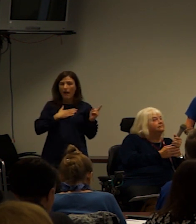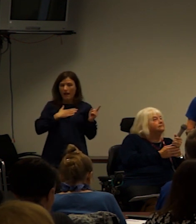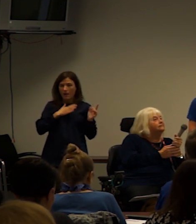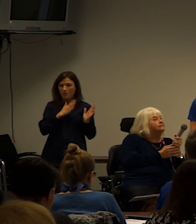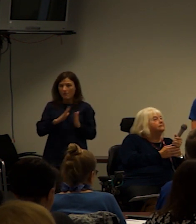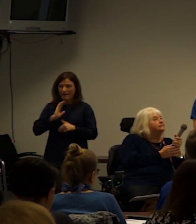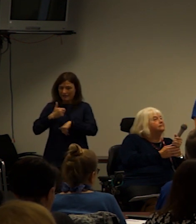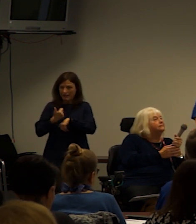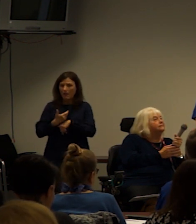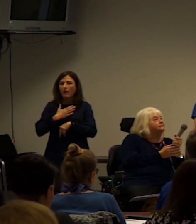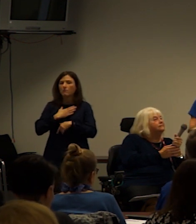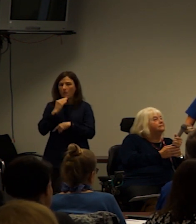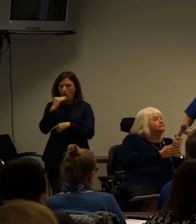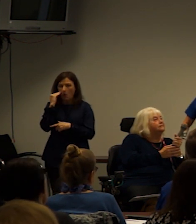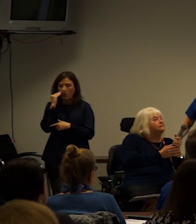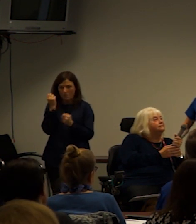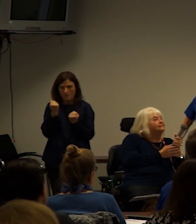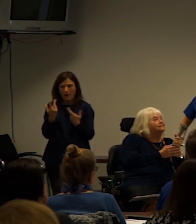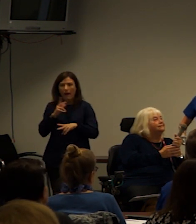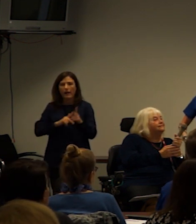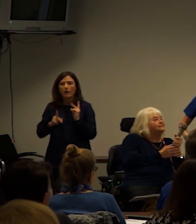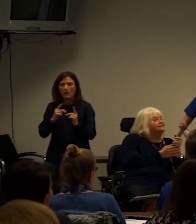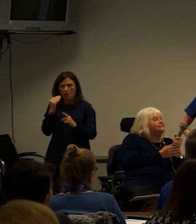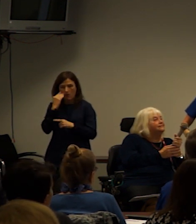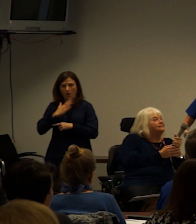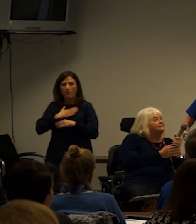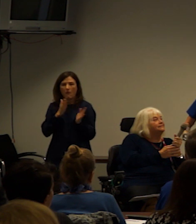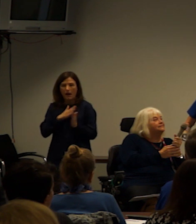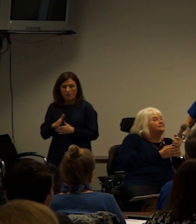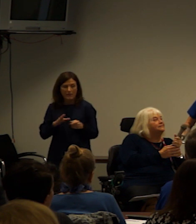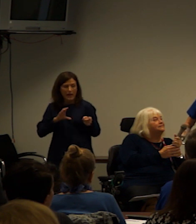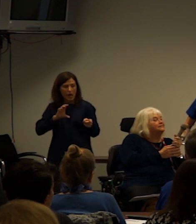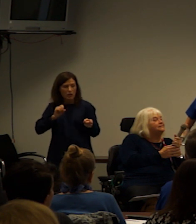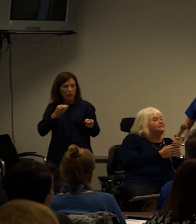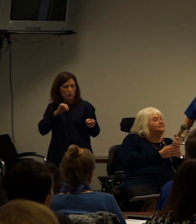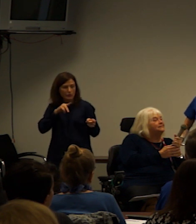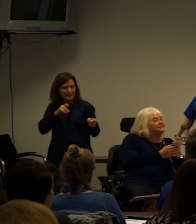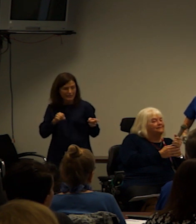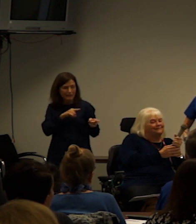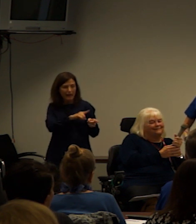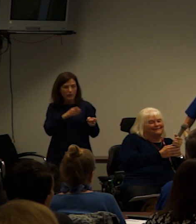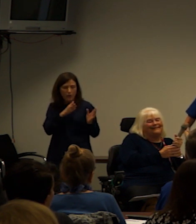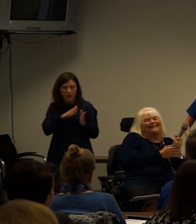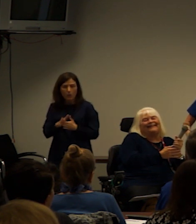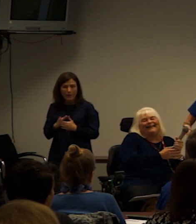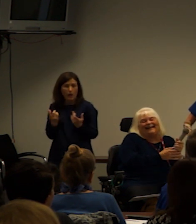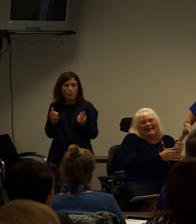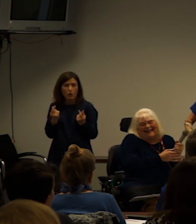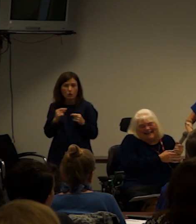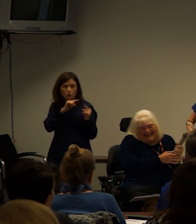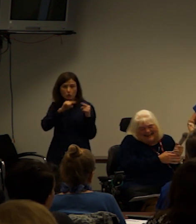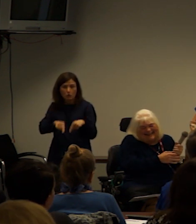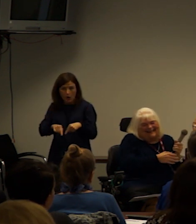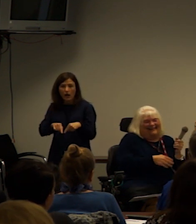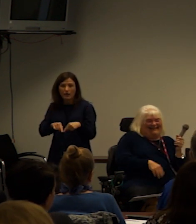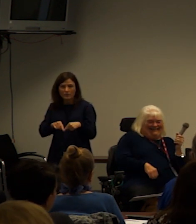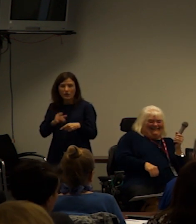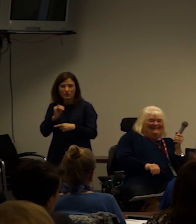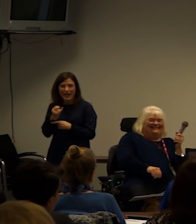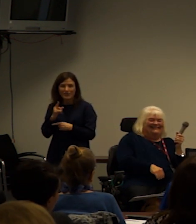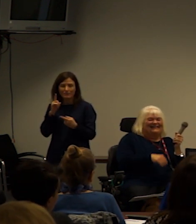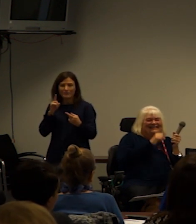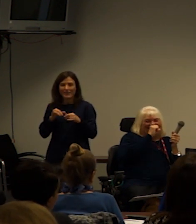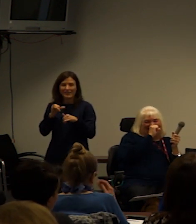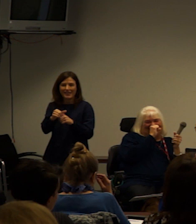lot of people who know my plan. Christine's plan for at her home is to come to Jackson to Chrissy's house.